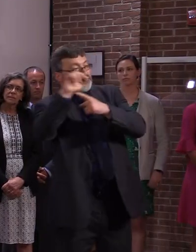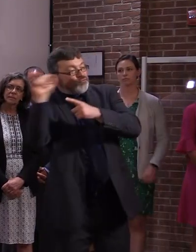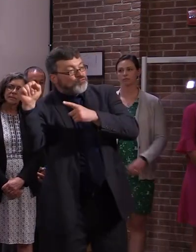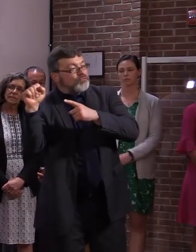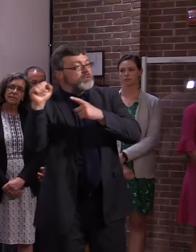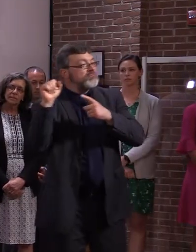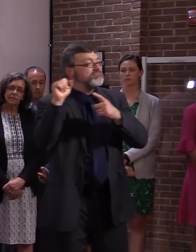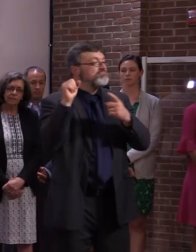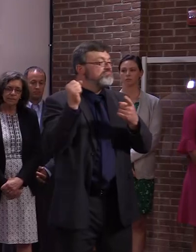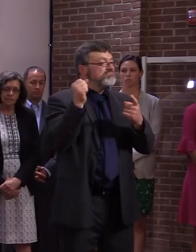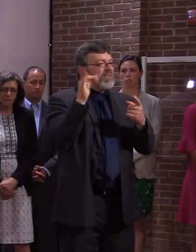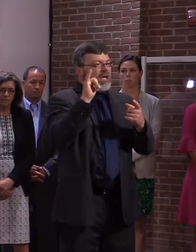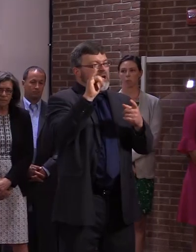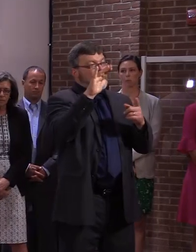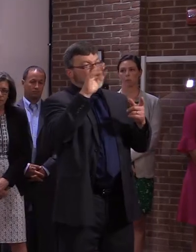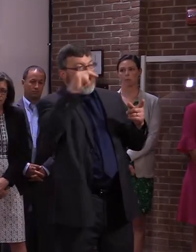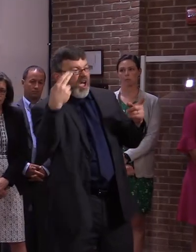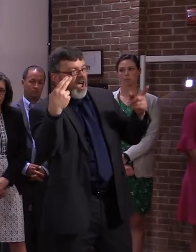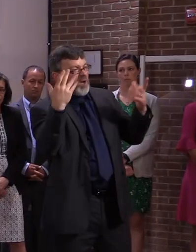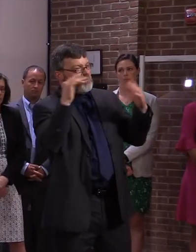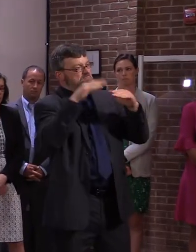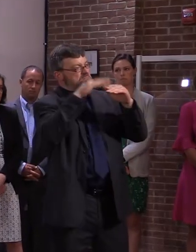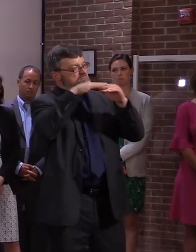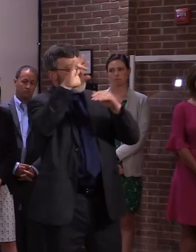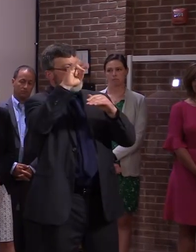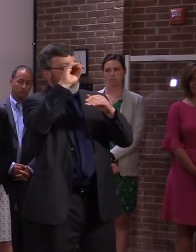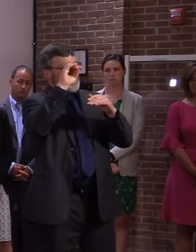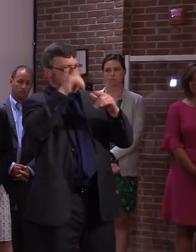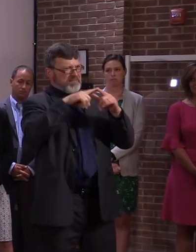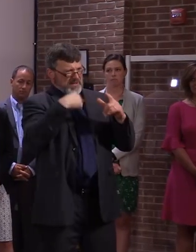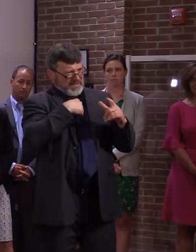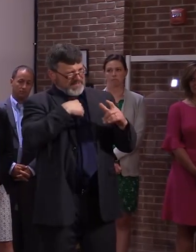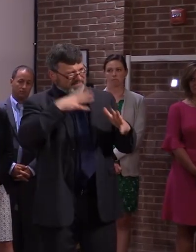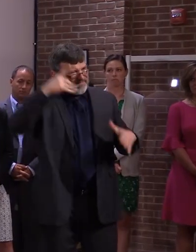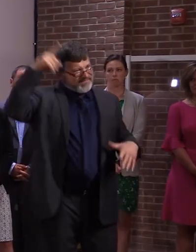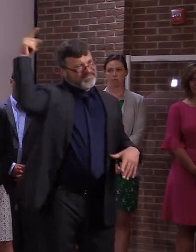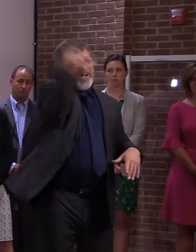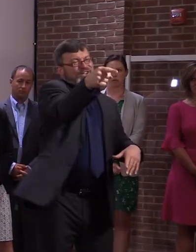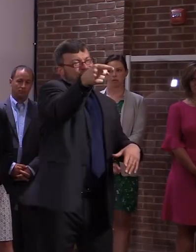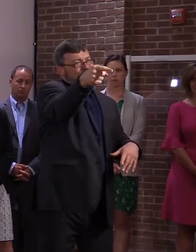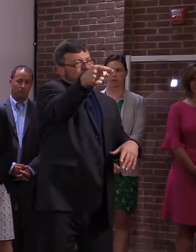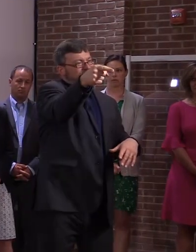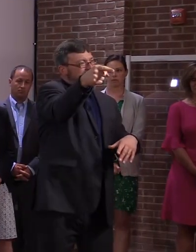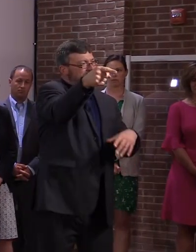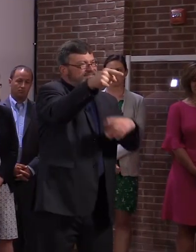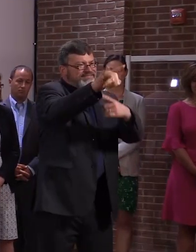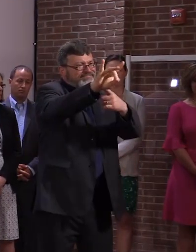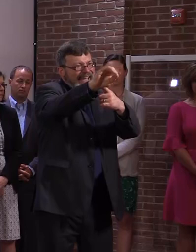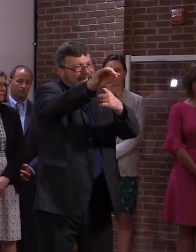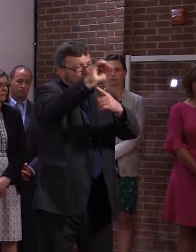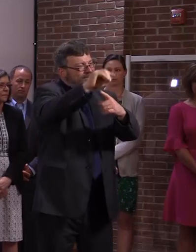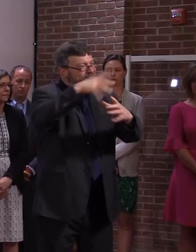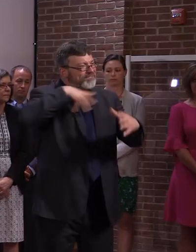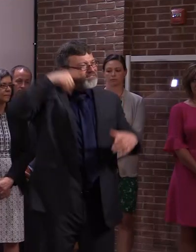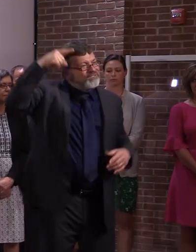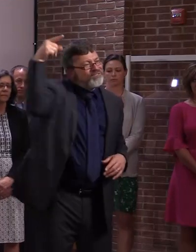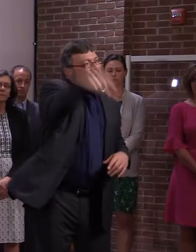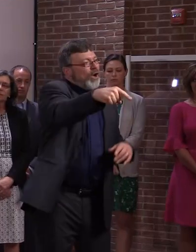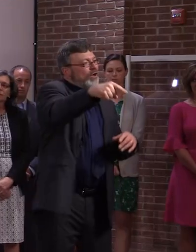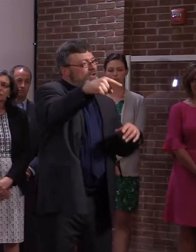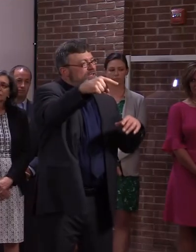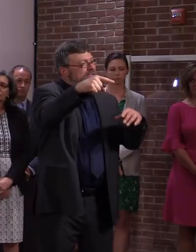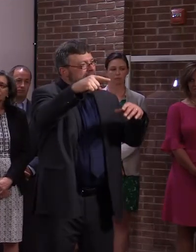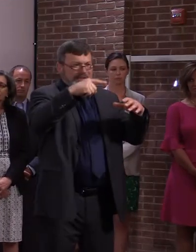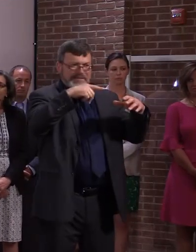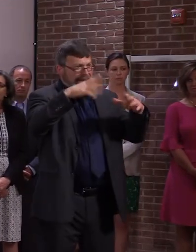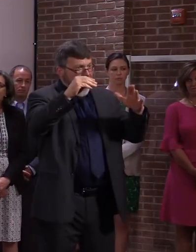70s, but we may be one of the only states that accomplishes this. And we're not done. We're going to